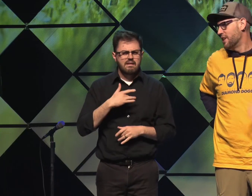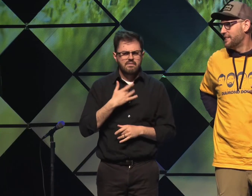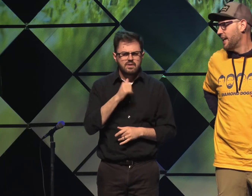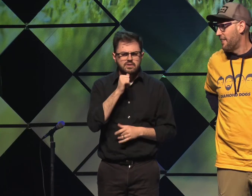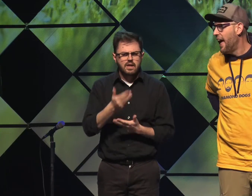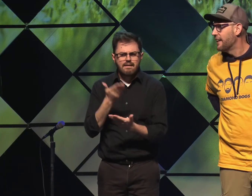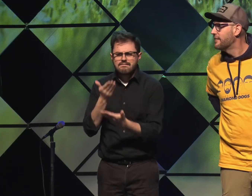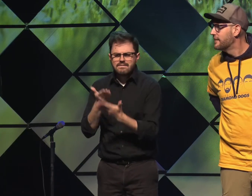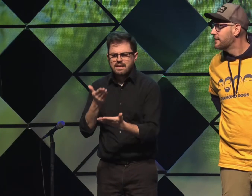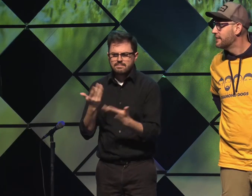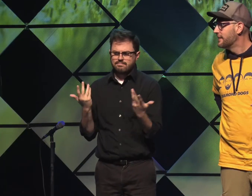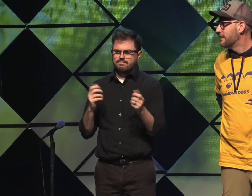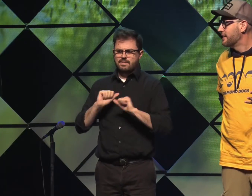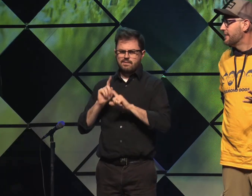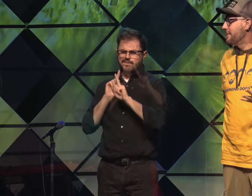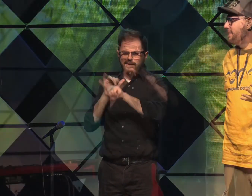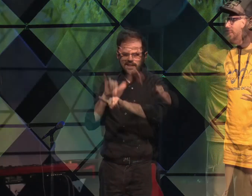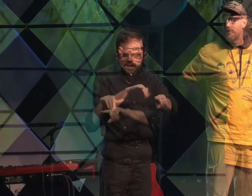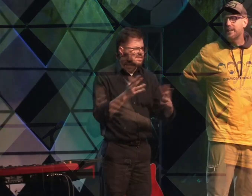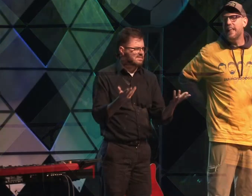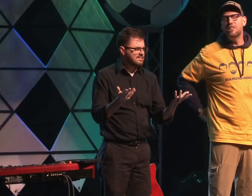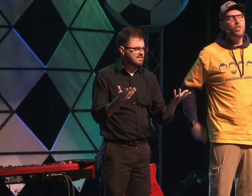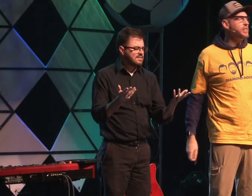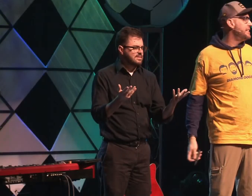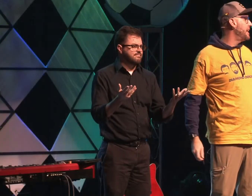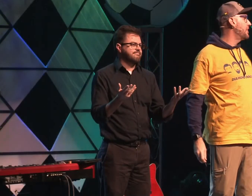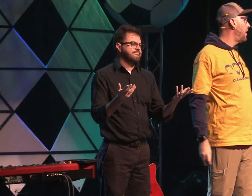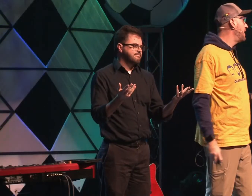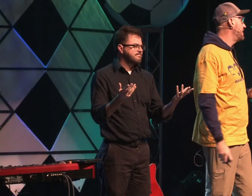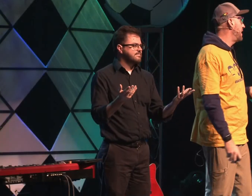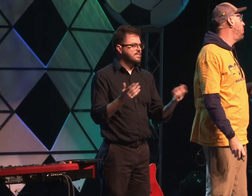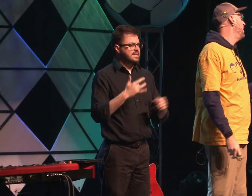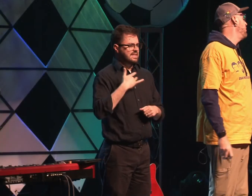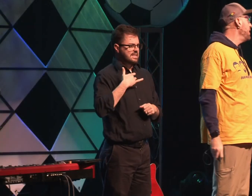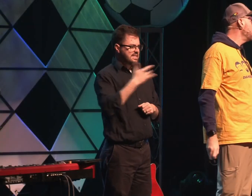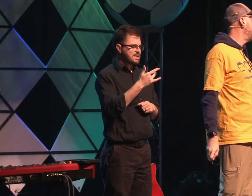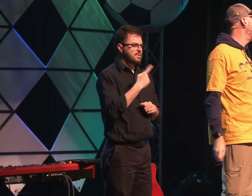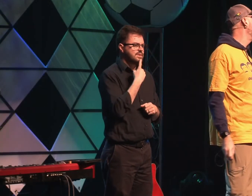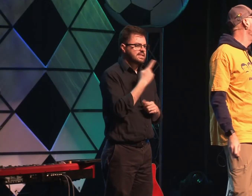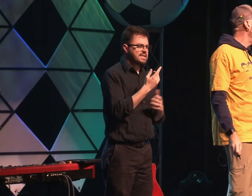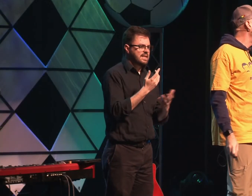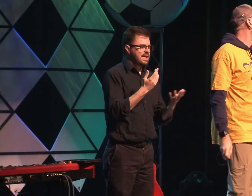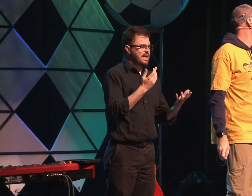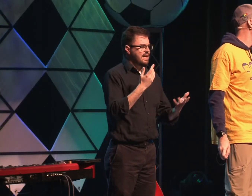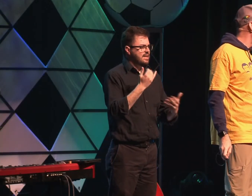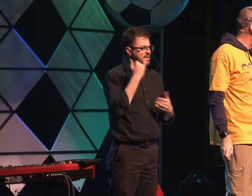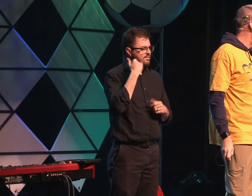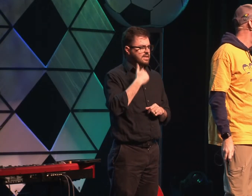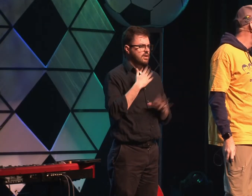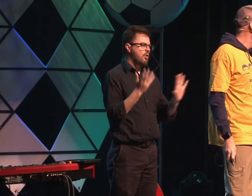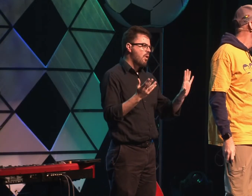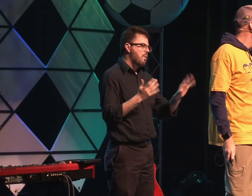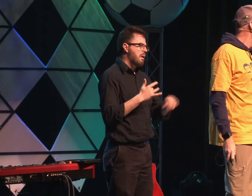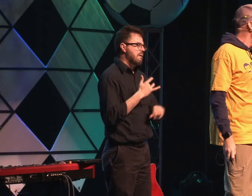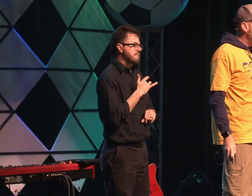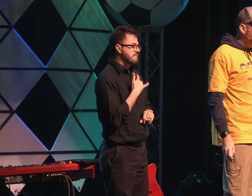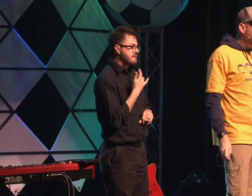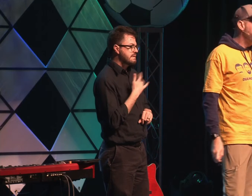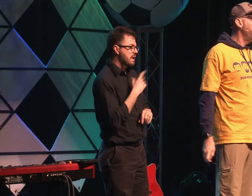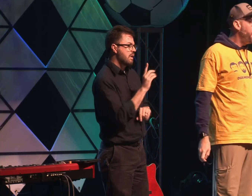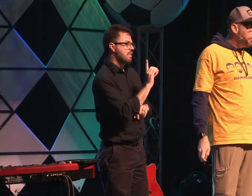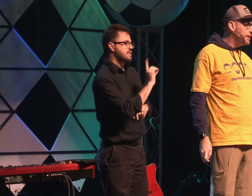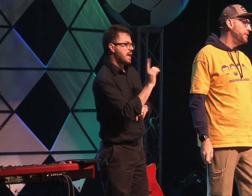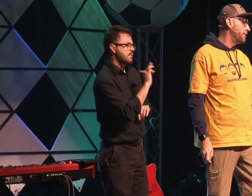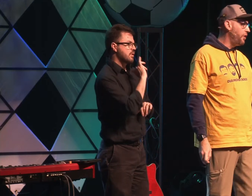What are you going to say to that? Right? And that's usually said in the context like, well, it feels like the Democrats are wrong. It feels